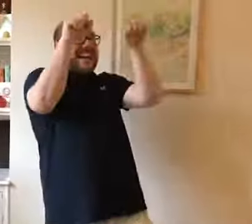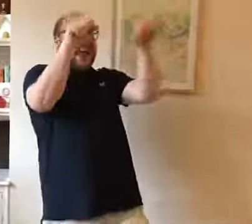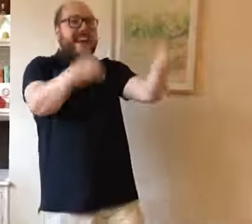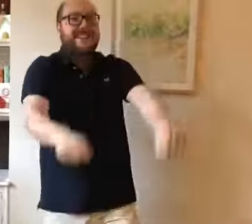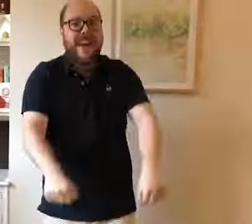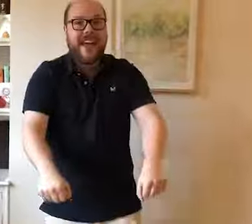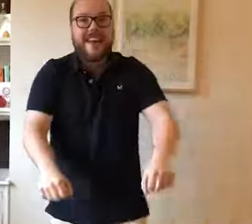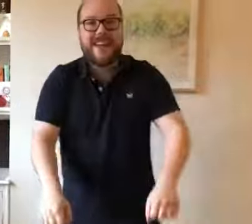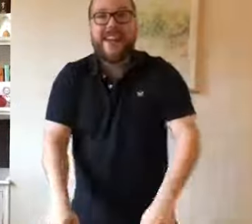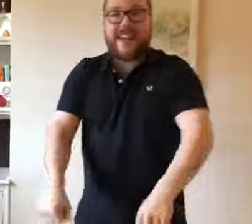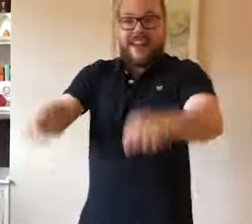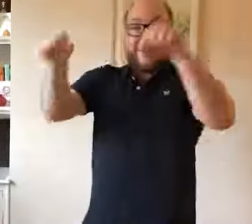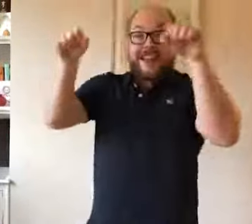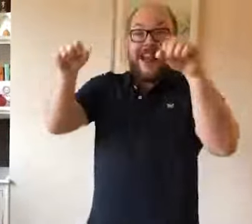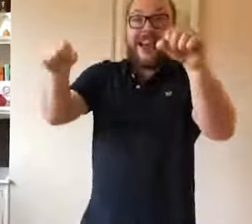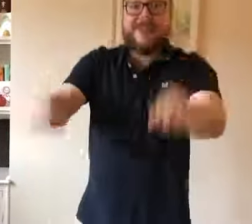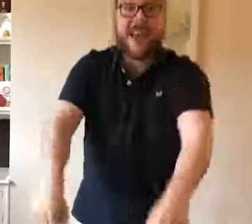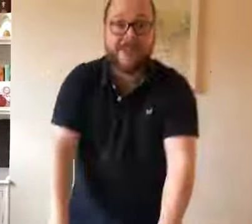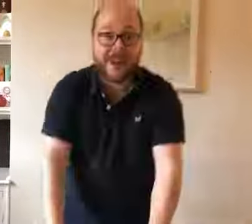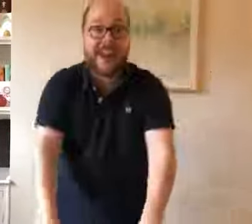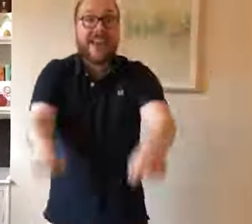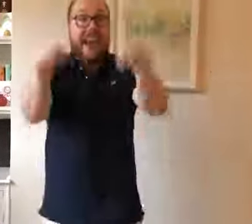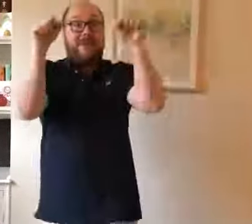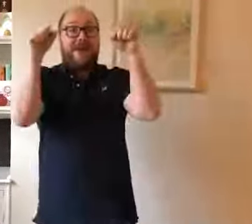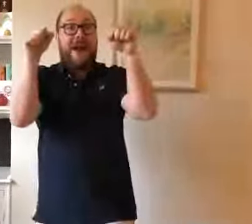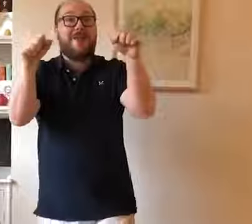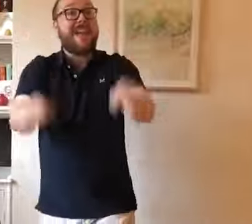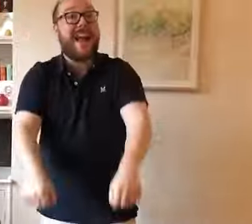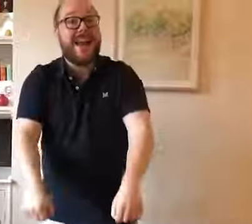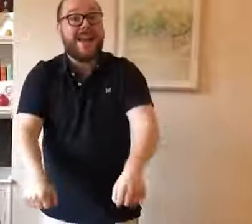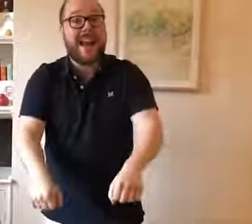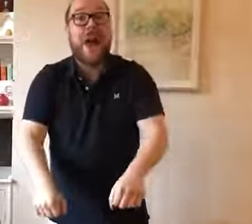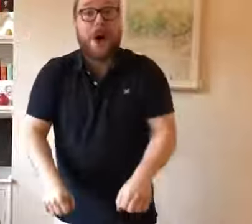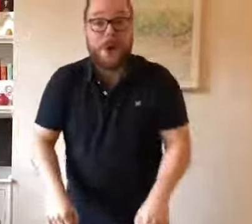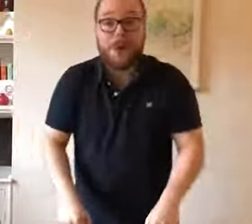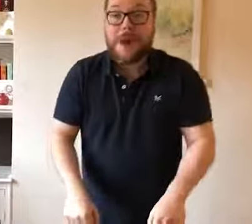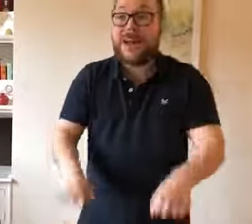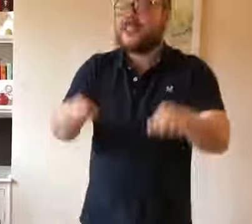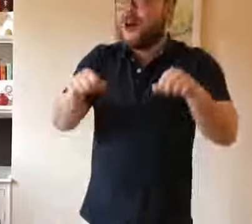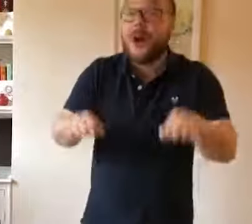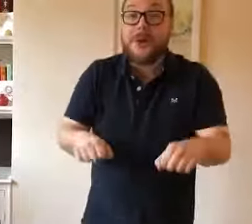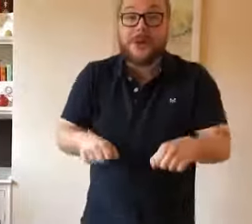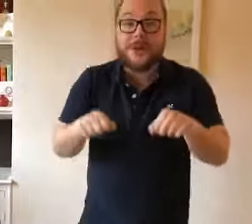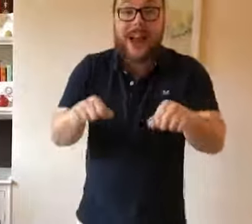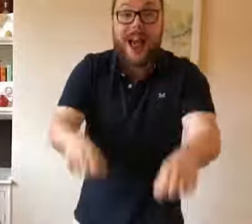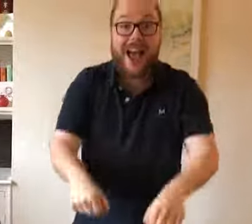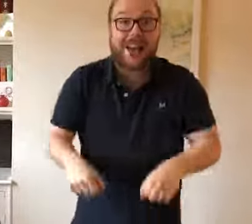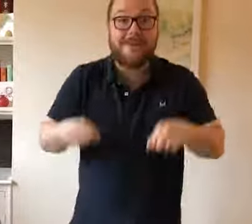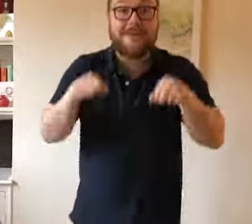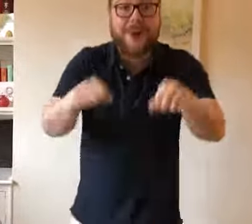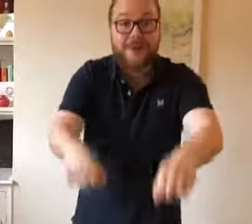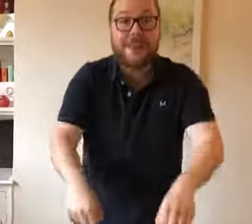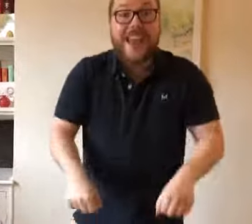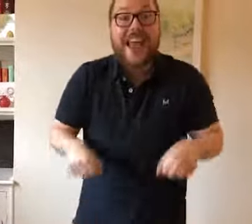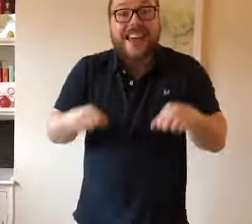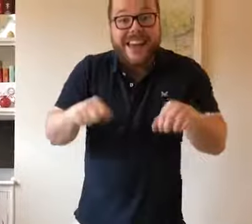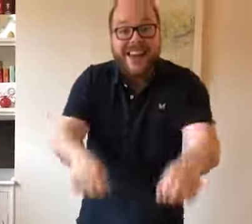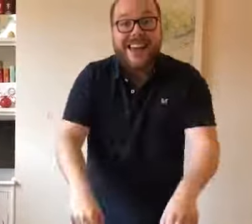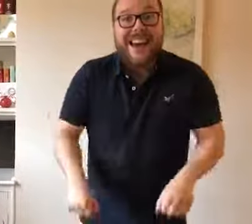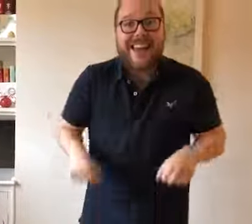neigh there. Here a neigh, there a neigh. Everywhere a neigh neigh. Old MacDonald had a farm. E-I